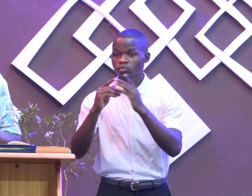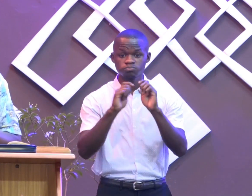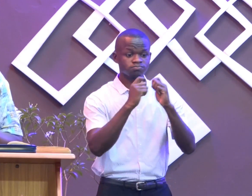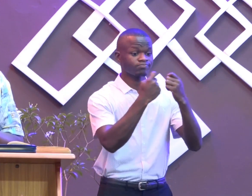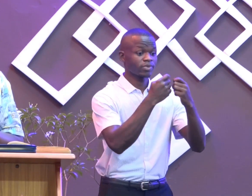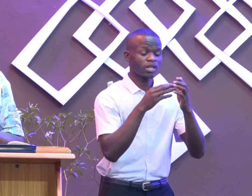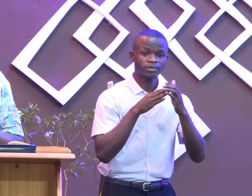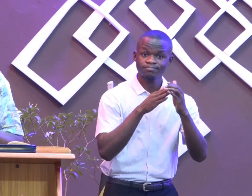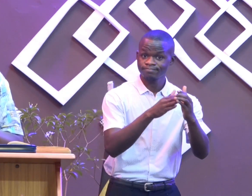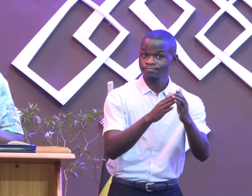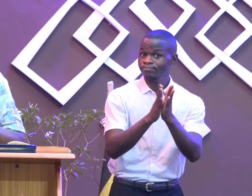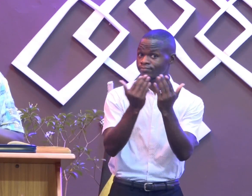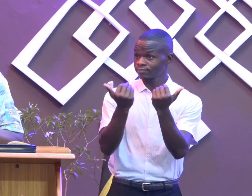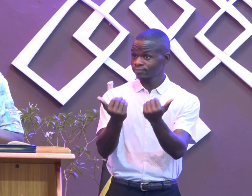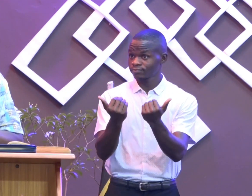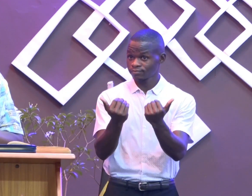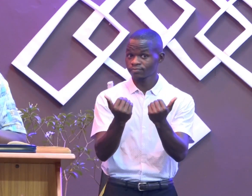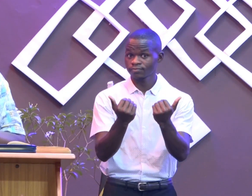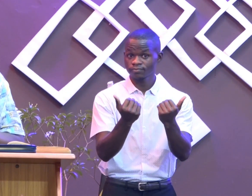kati kiseera kino